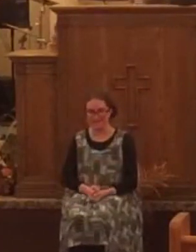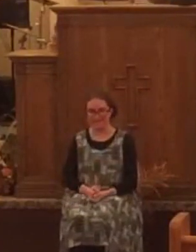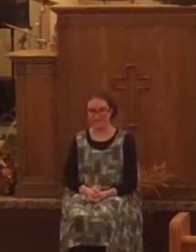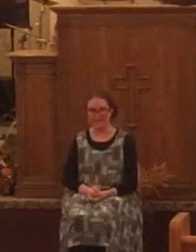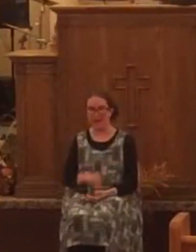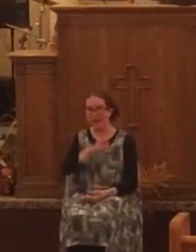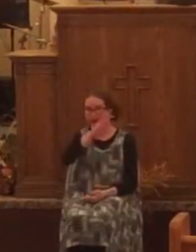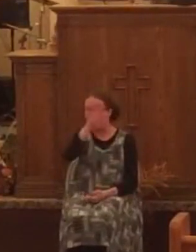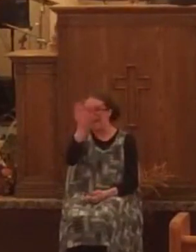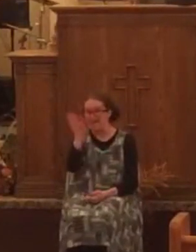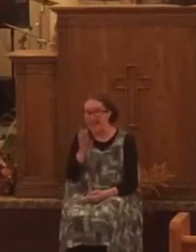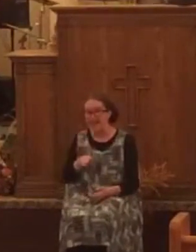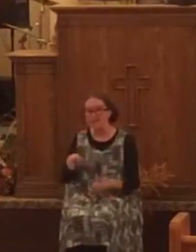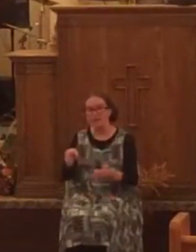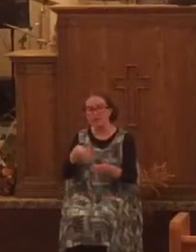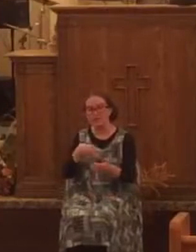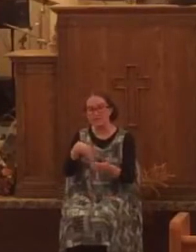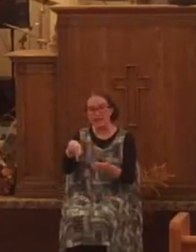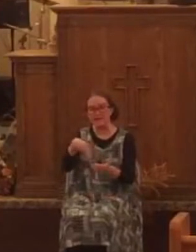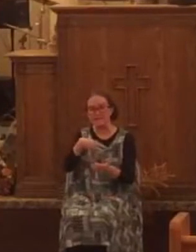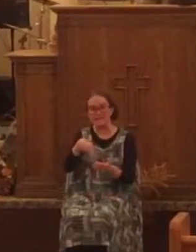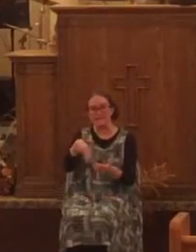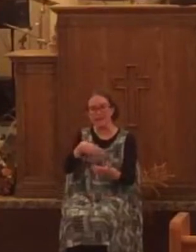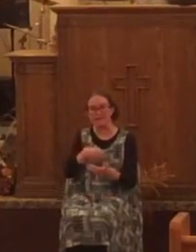And I never danced a dance